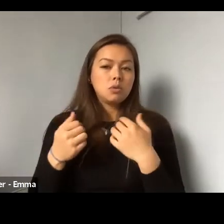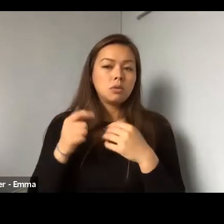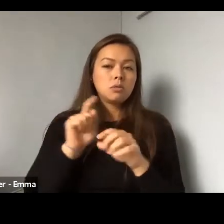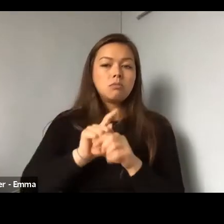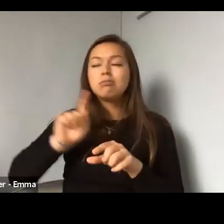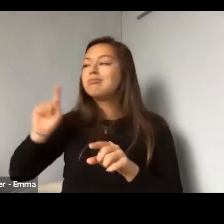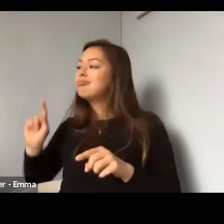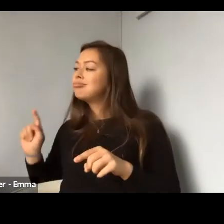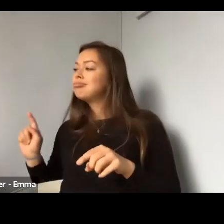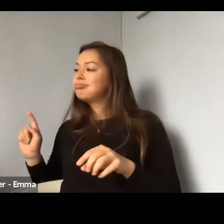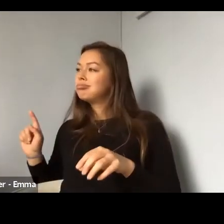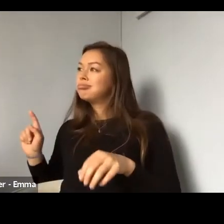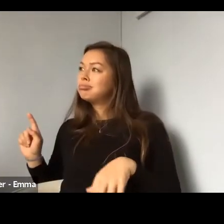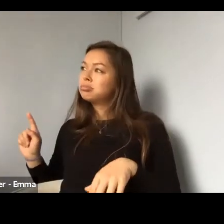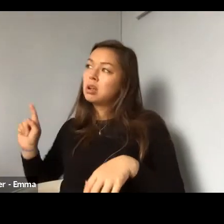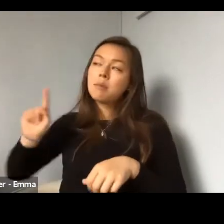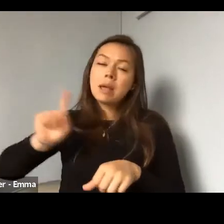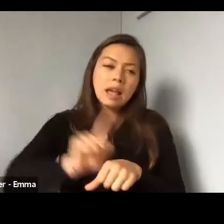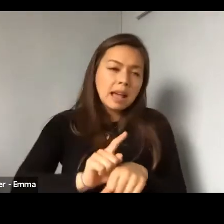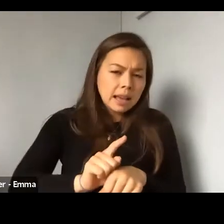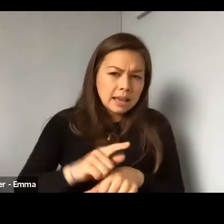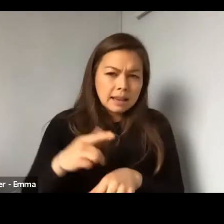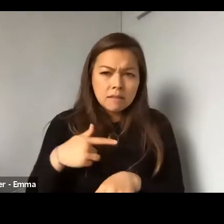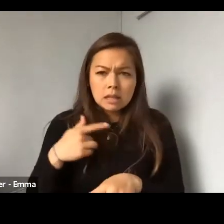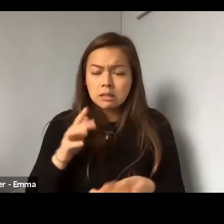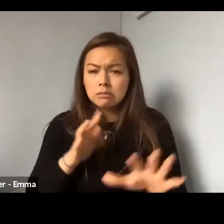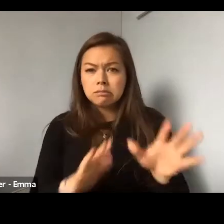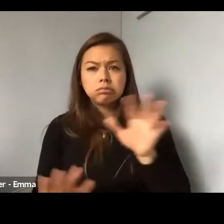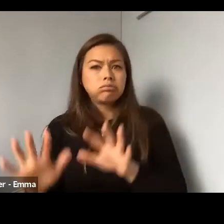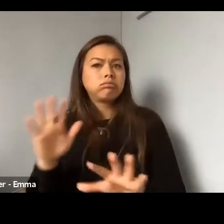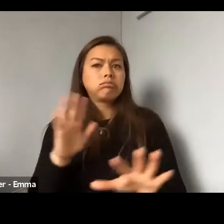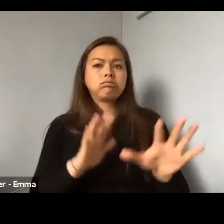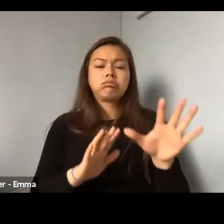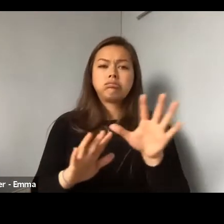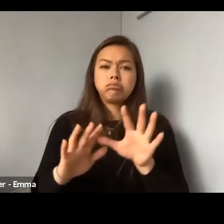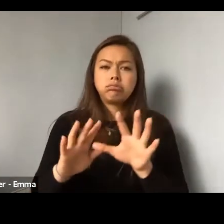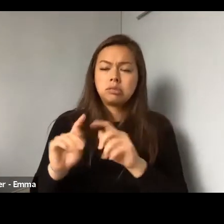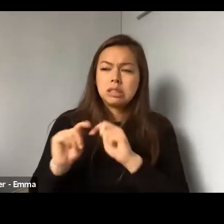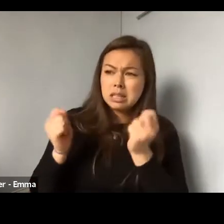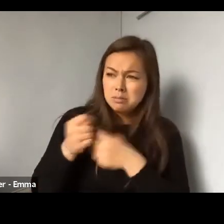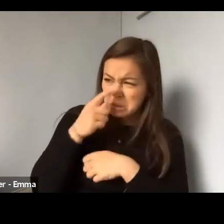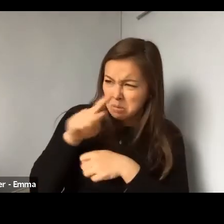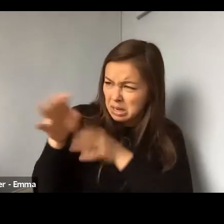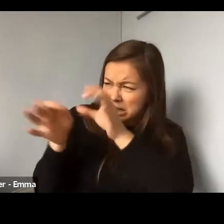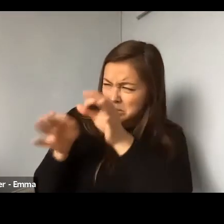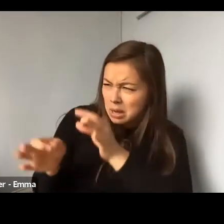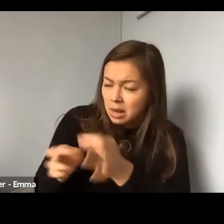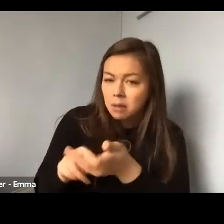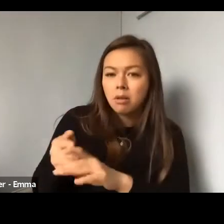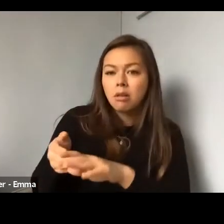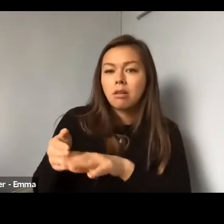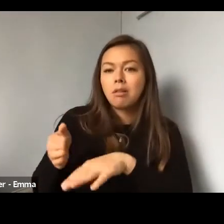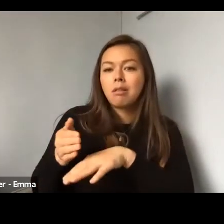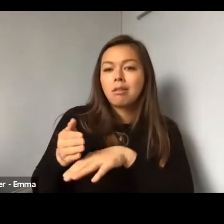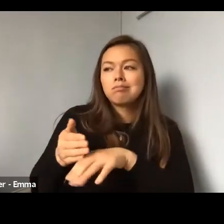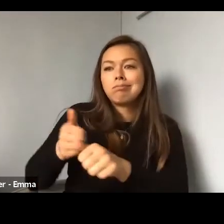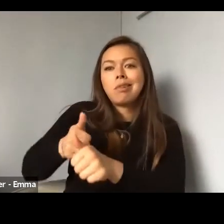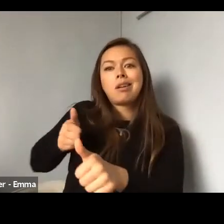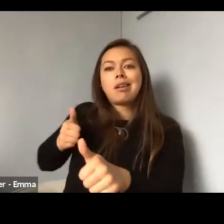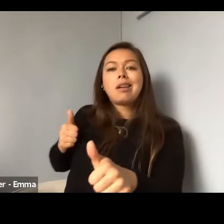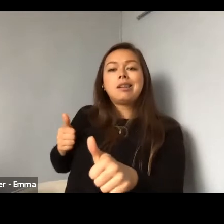in and feeling a bit lost and slowing their team down. So we wanted to give them roles of note takers